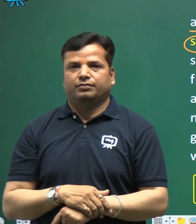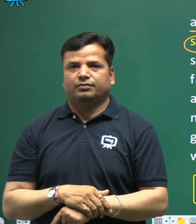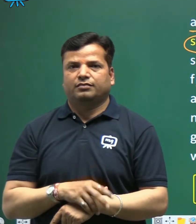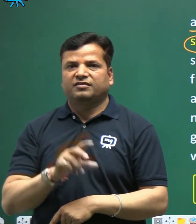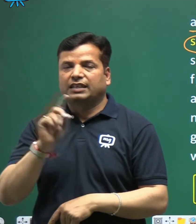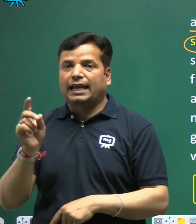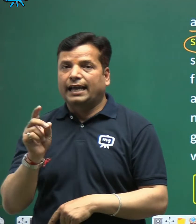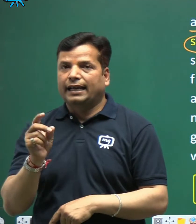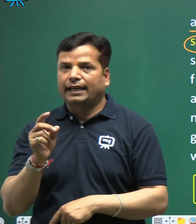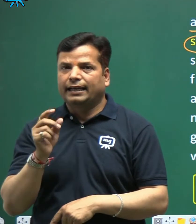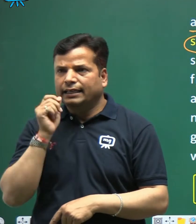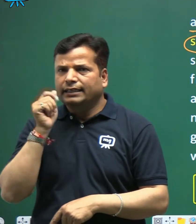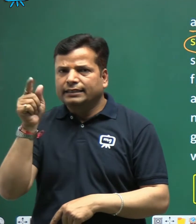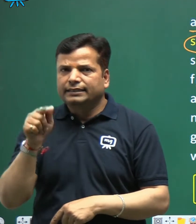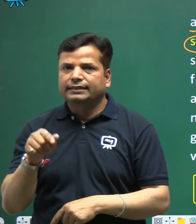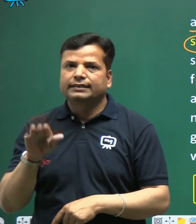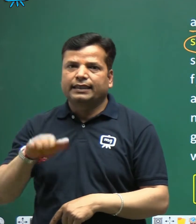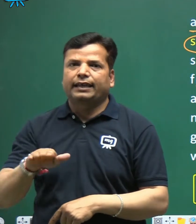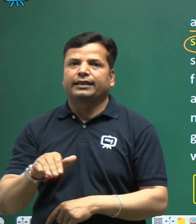and she had